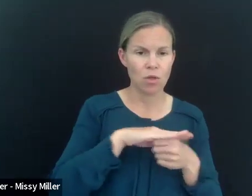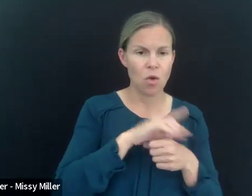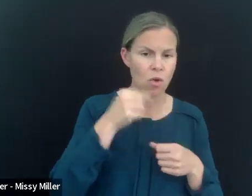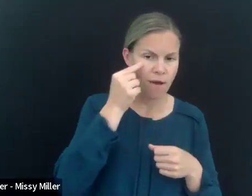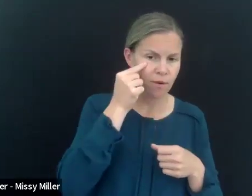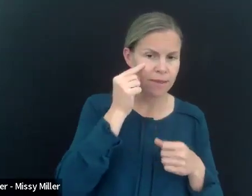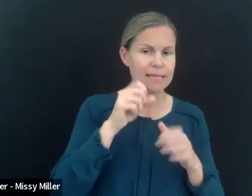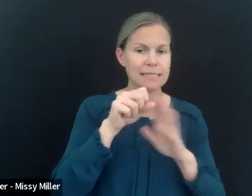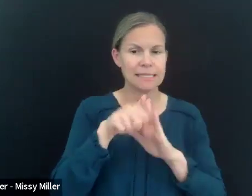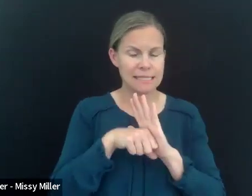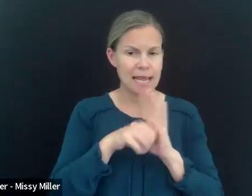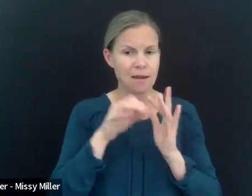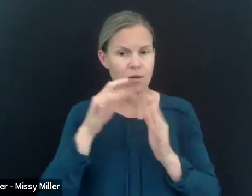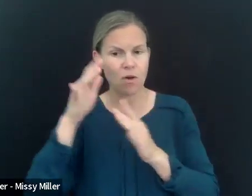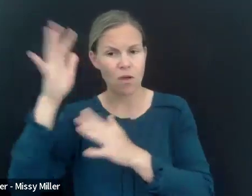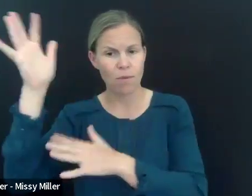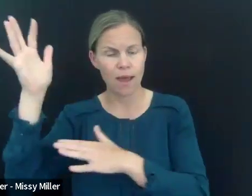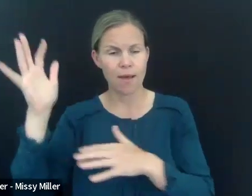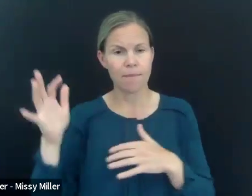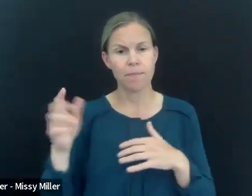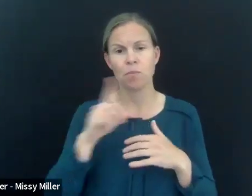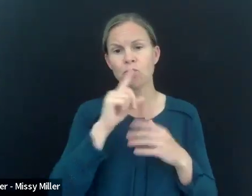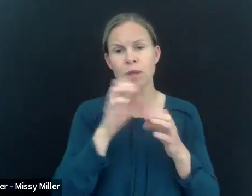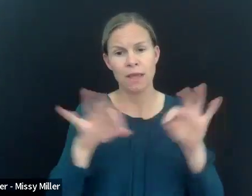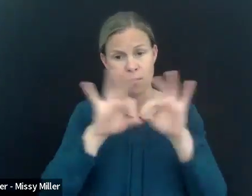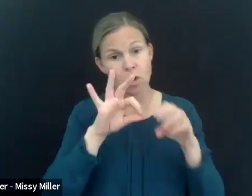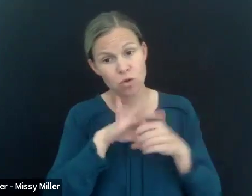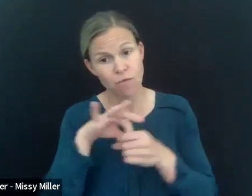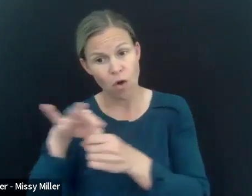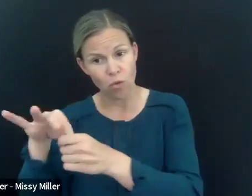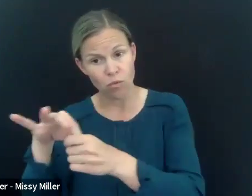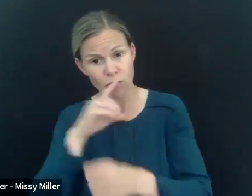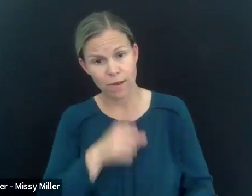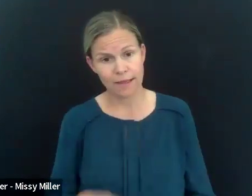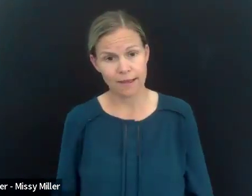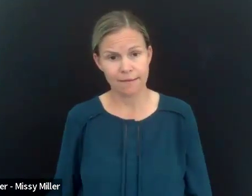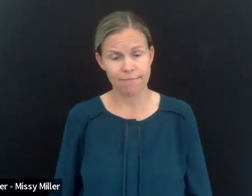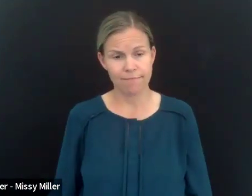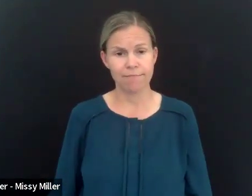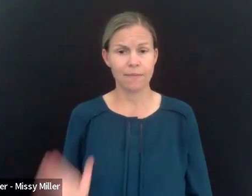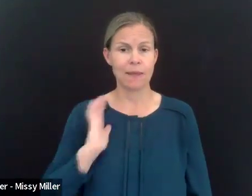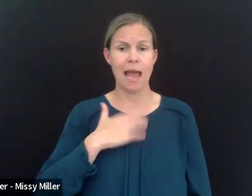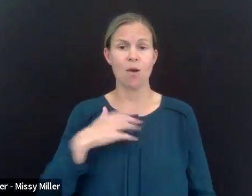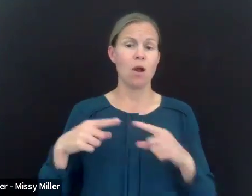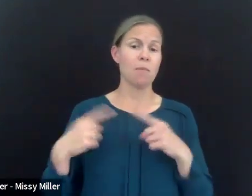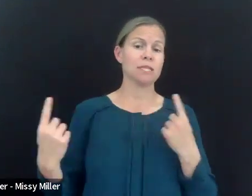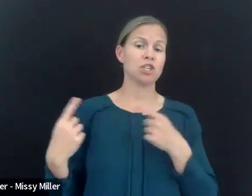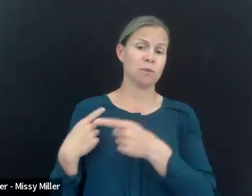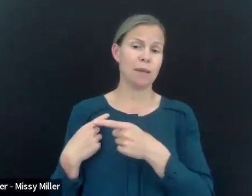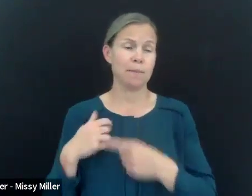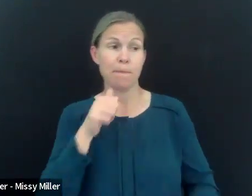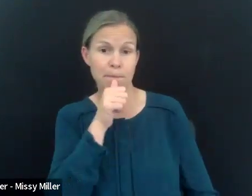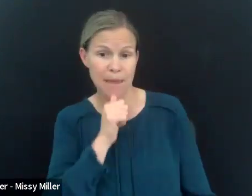the way up. Because the one thing our opposition has done is been very patient. They've been very strategic. They've